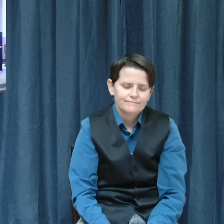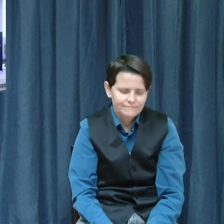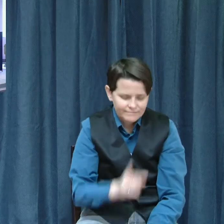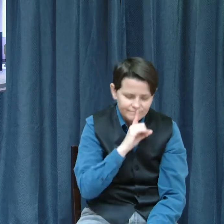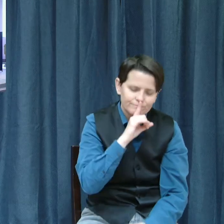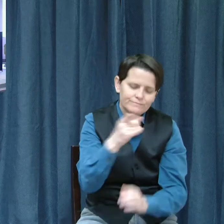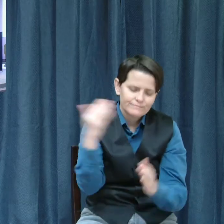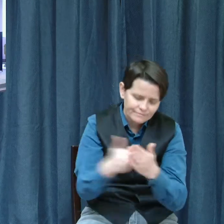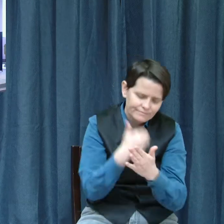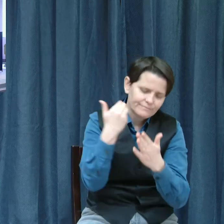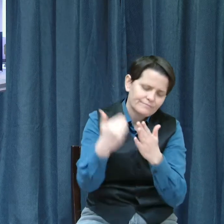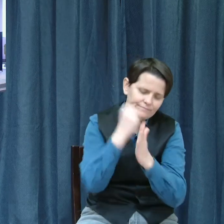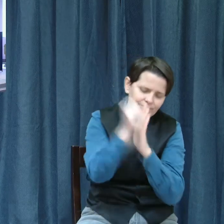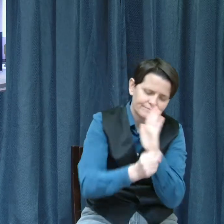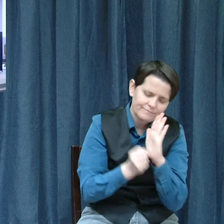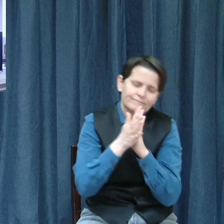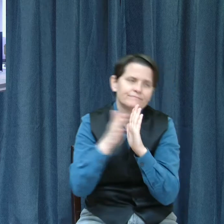It's a new season.